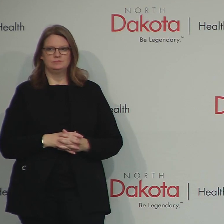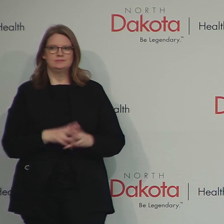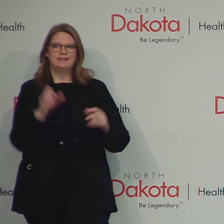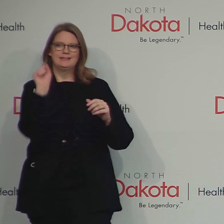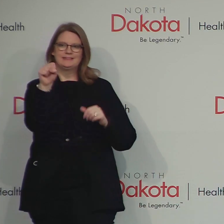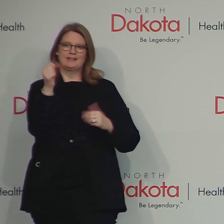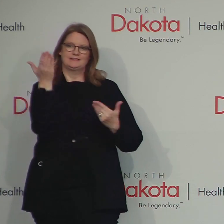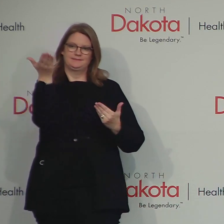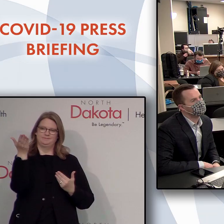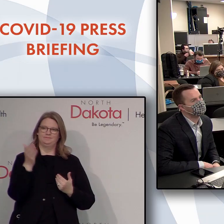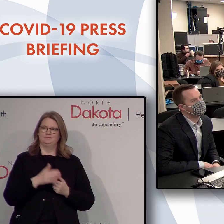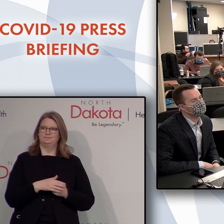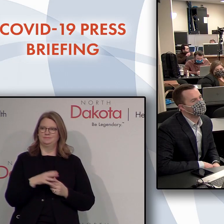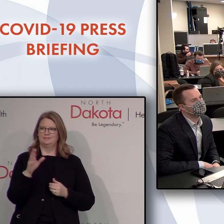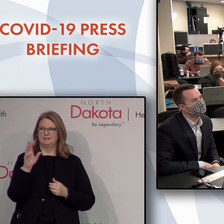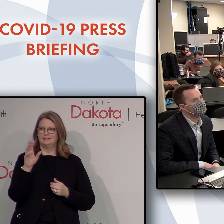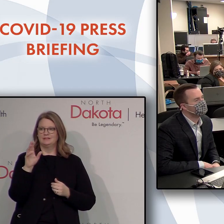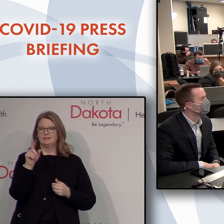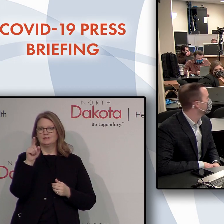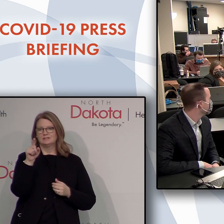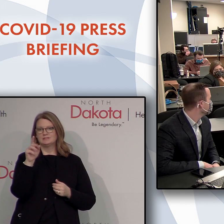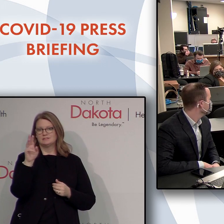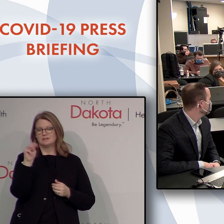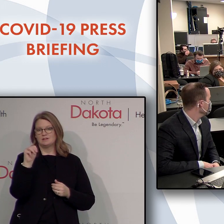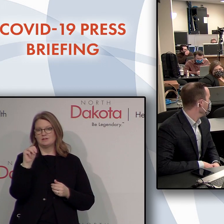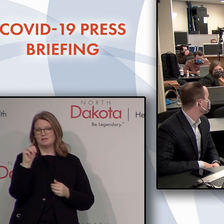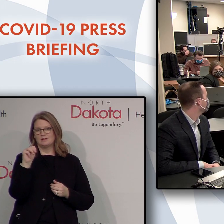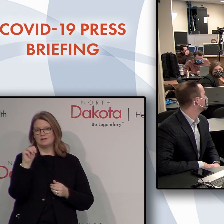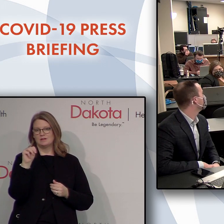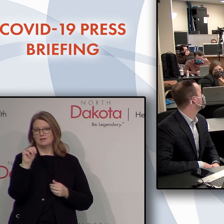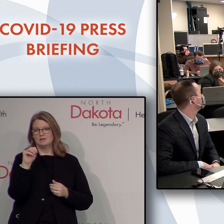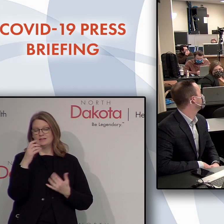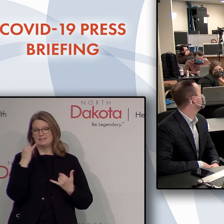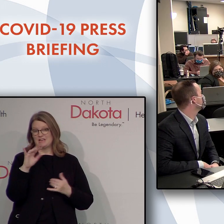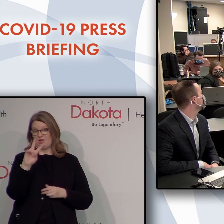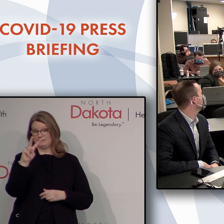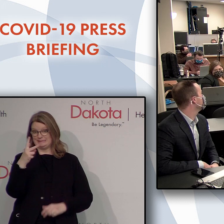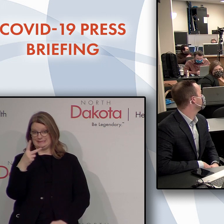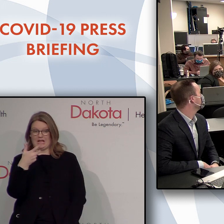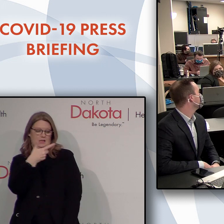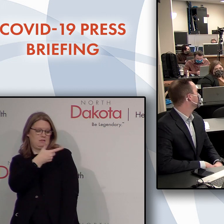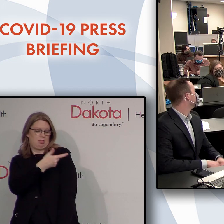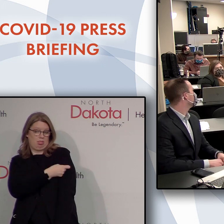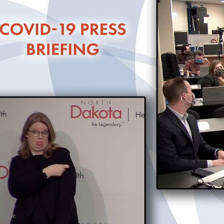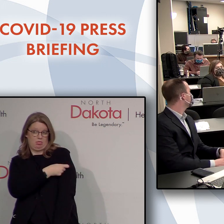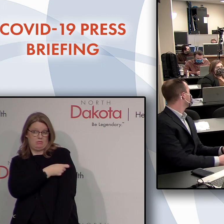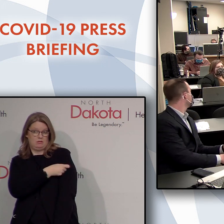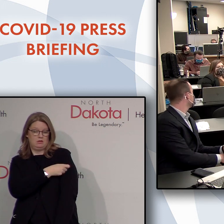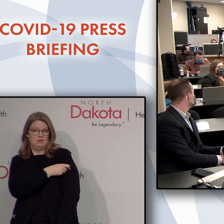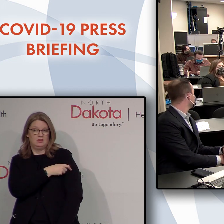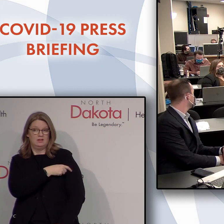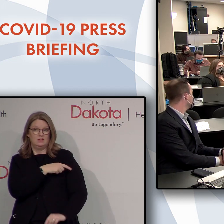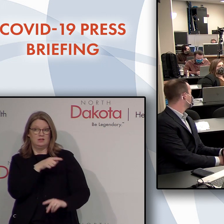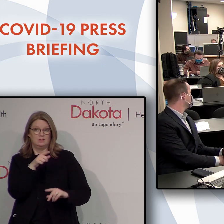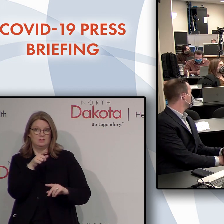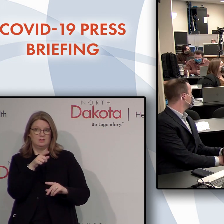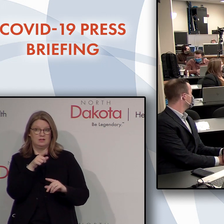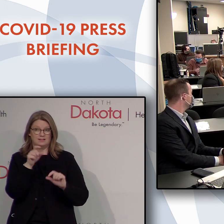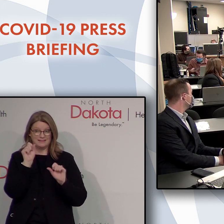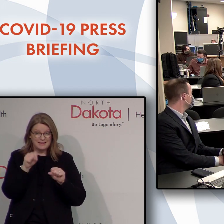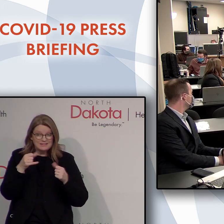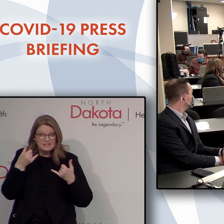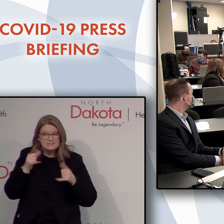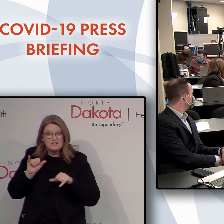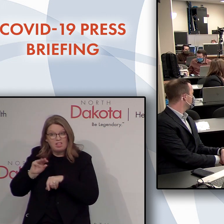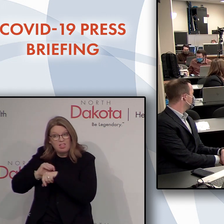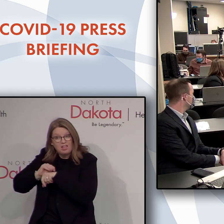Yes, Lane. So Molly, after somebody gets the second dosage of the vaccine, are they still able to carry and transmit the virus